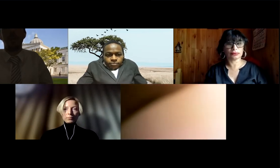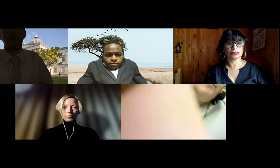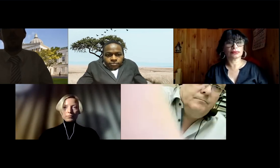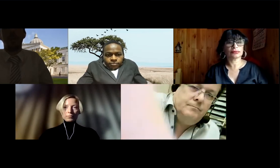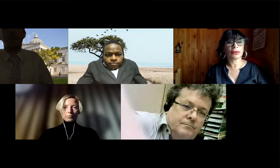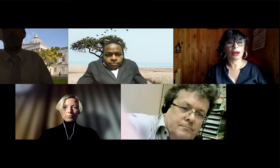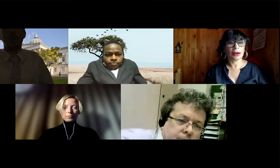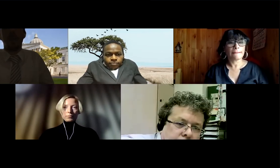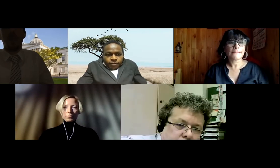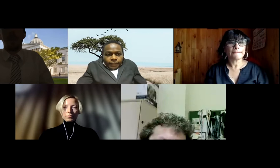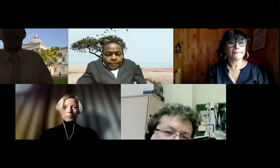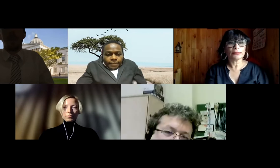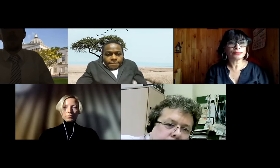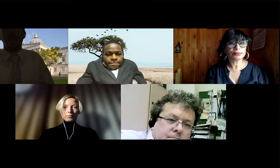Now,